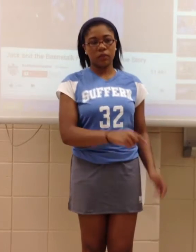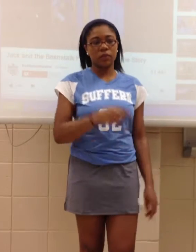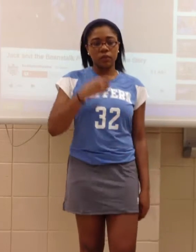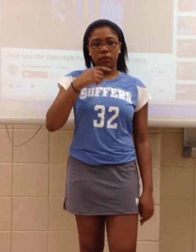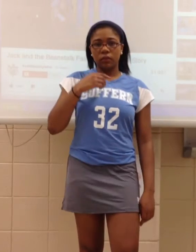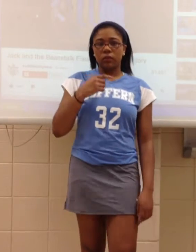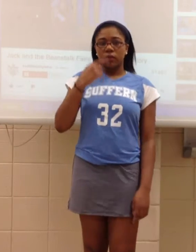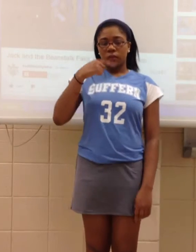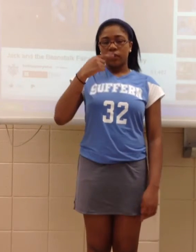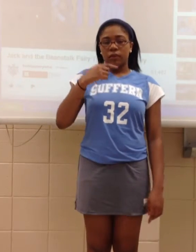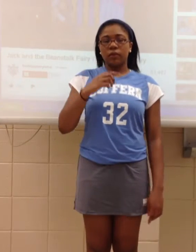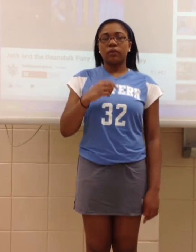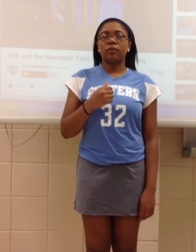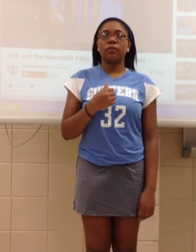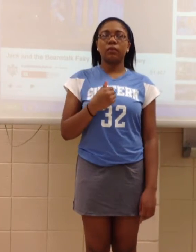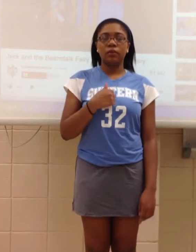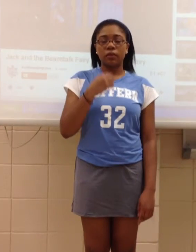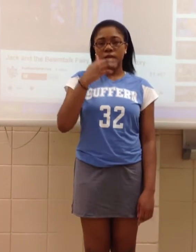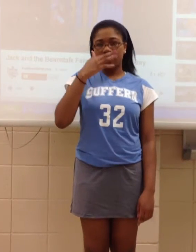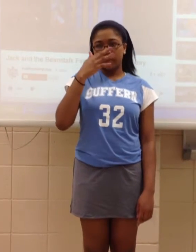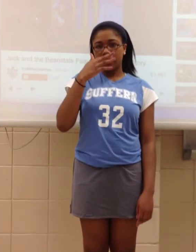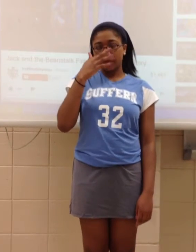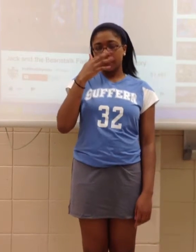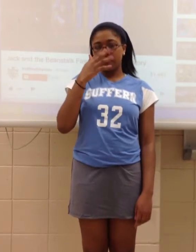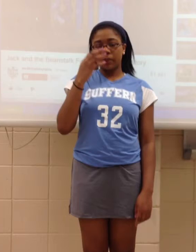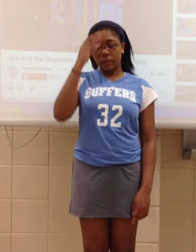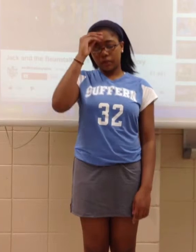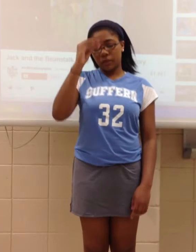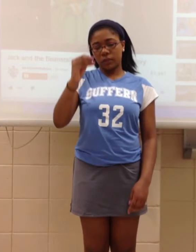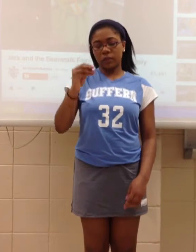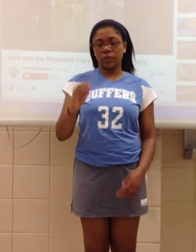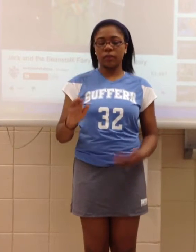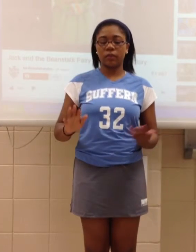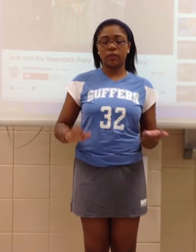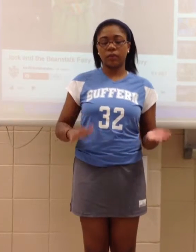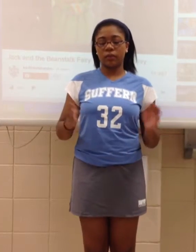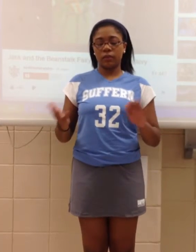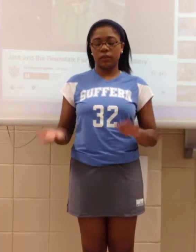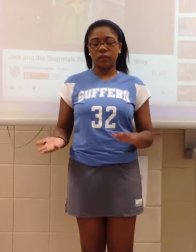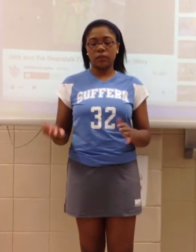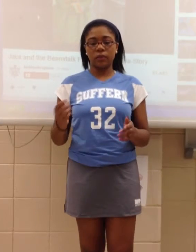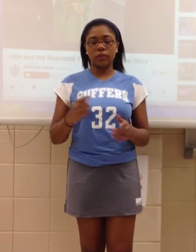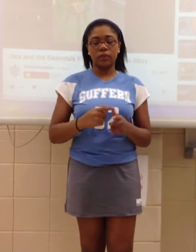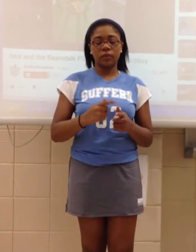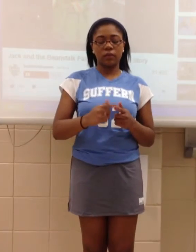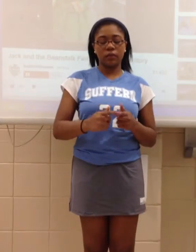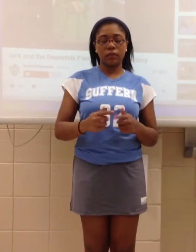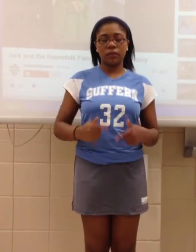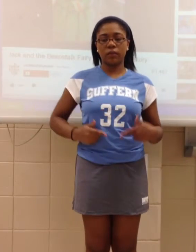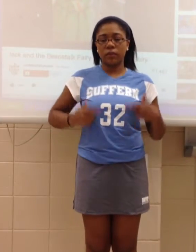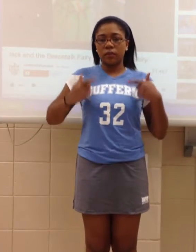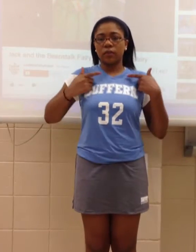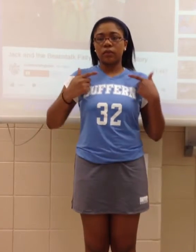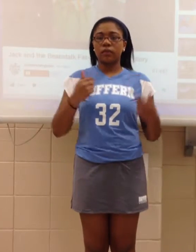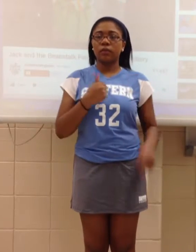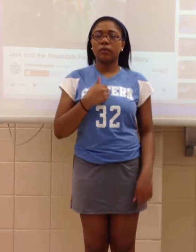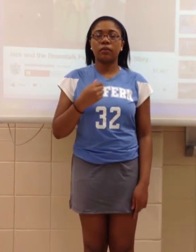fi, fo, fum! I smell the blood of an Englishman. Be he live or be he dead, I'll grind